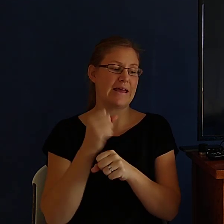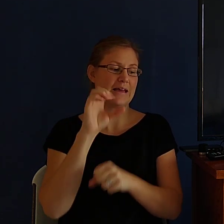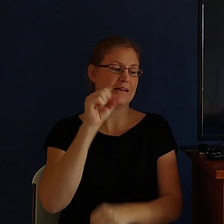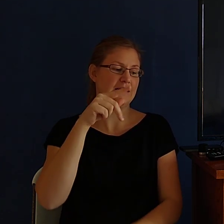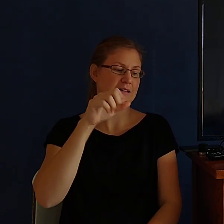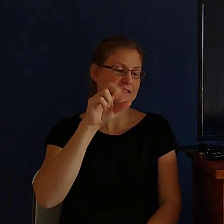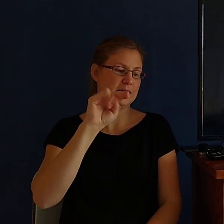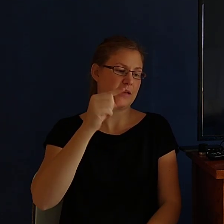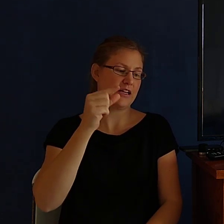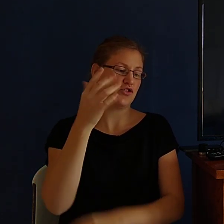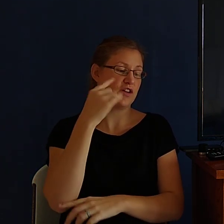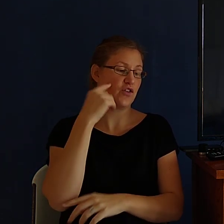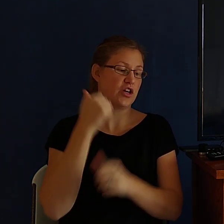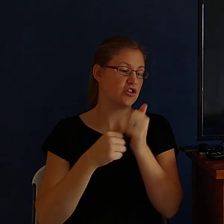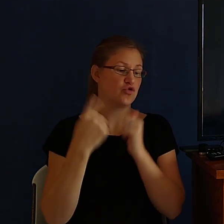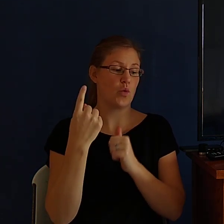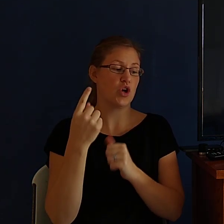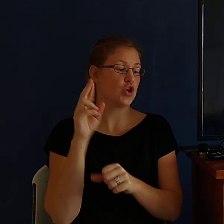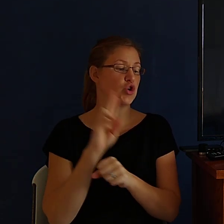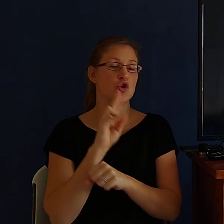You can use whatever you want, like